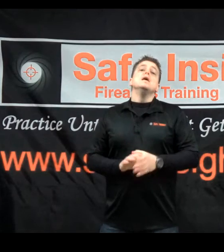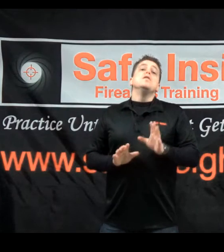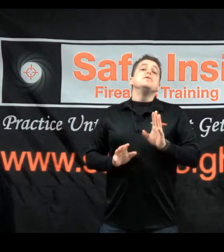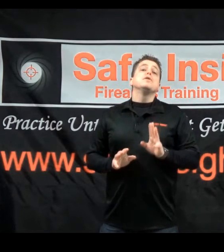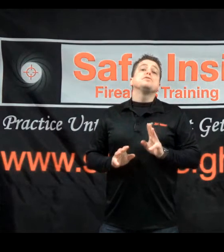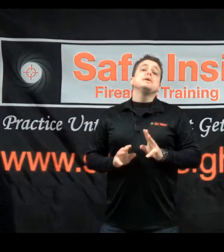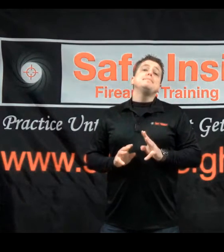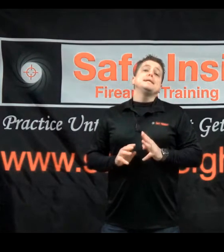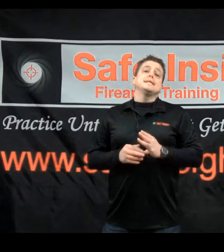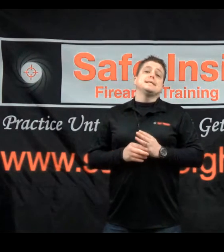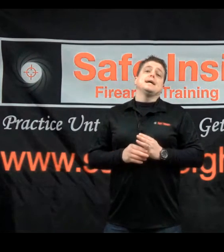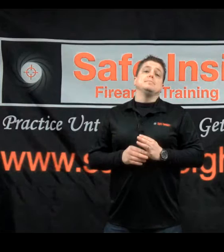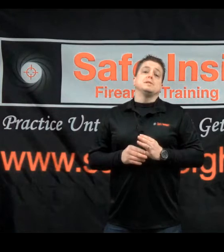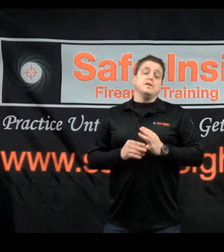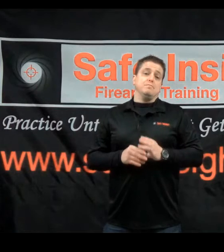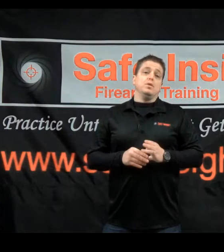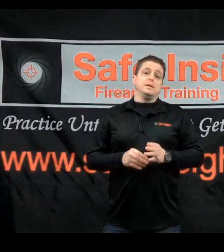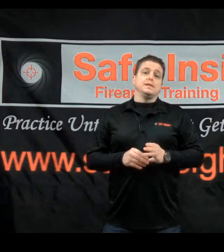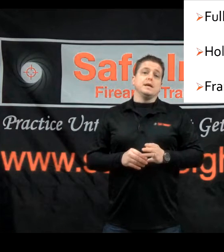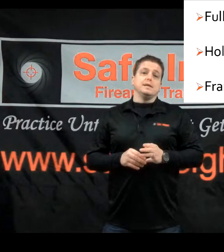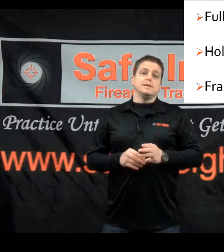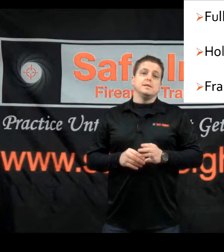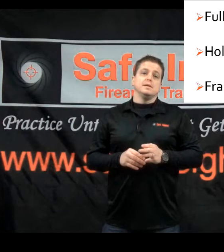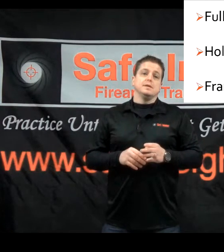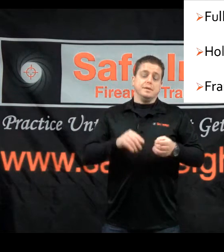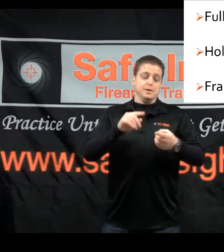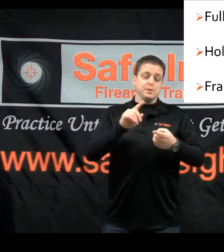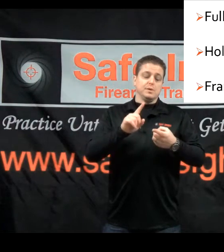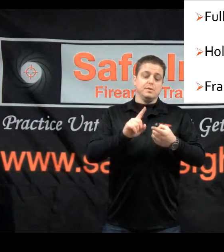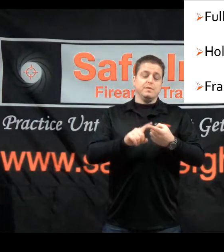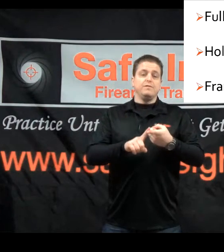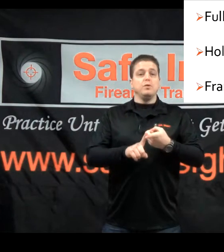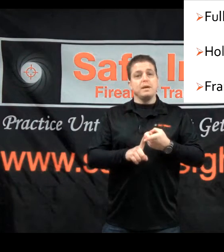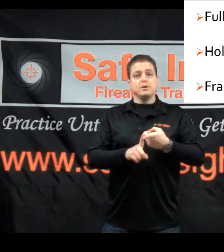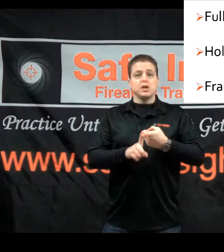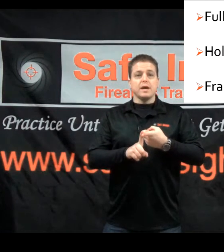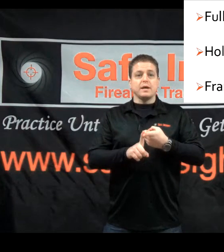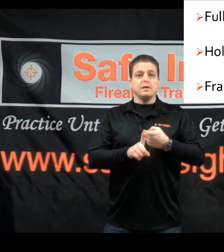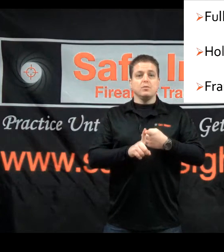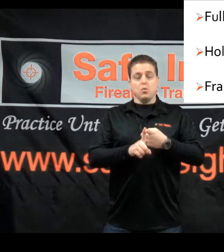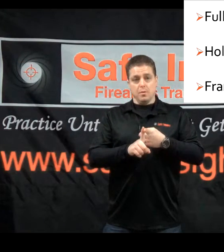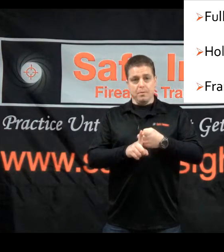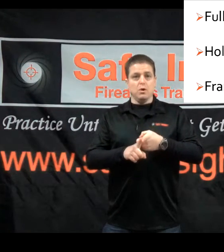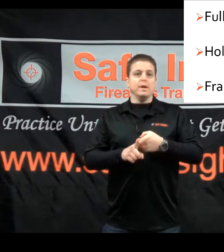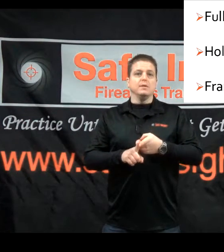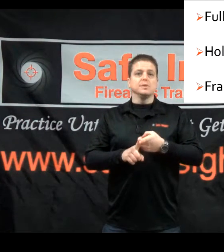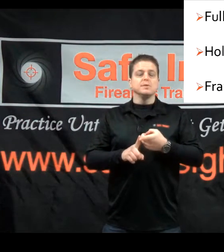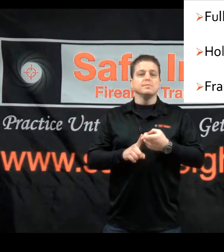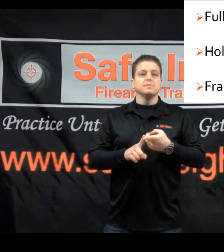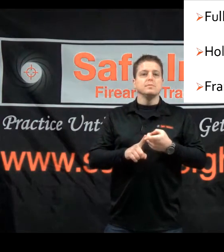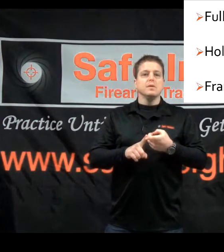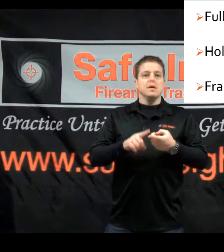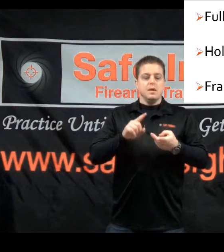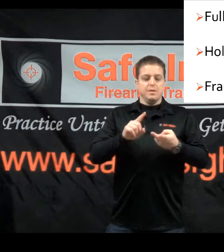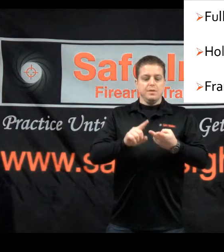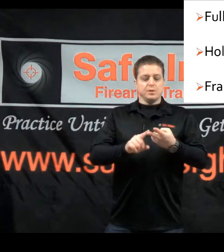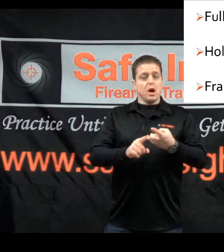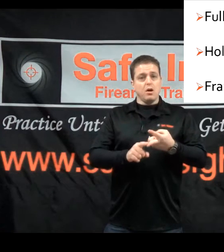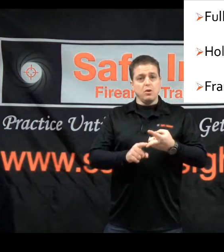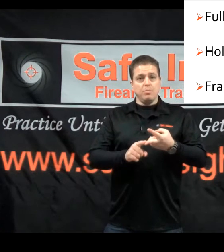There are 3 basic types of bullet designs. There's full metal jacket or ball rounds, there's hollow